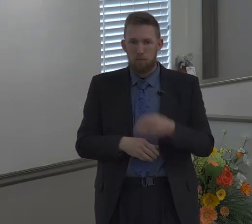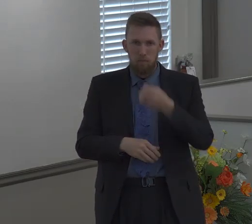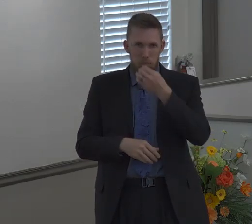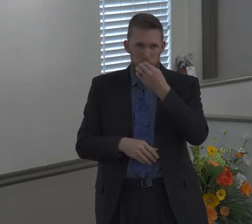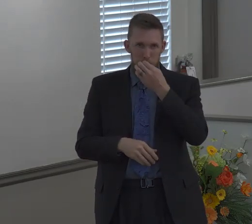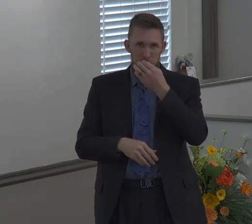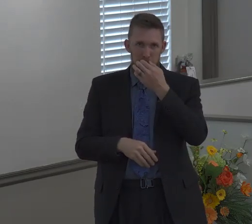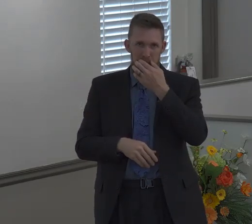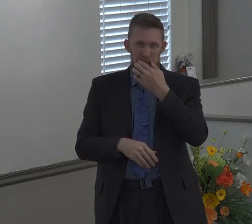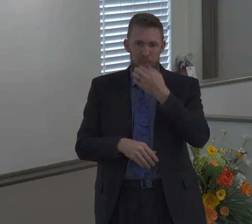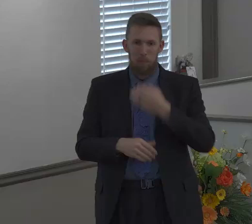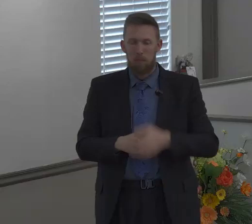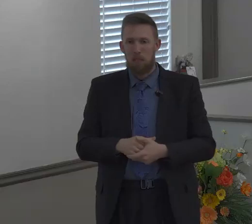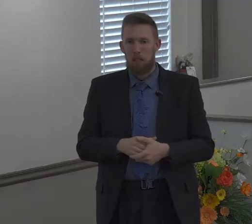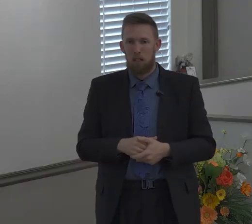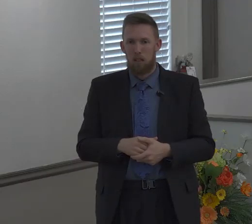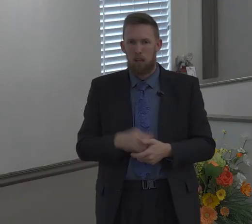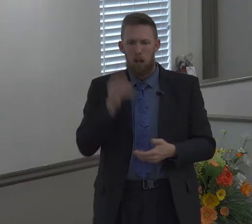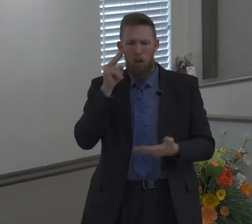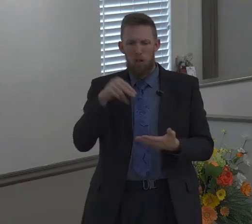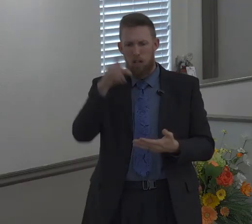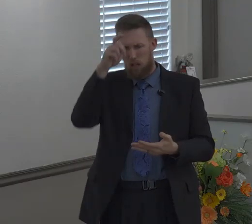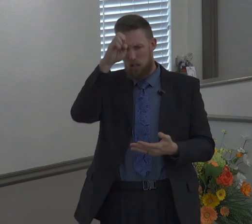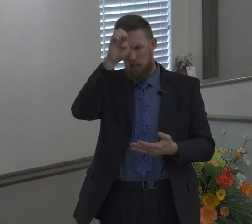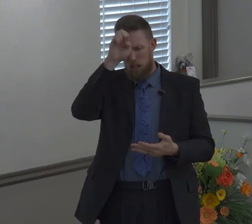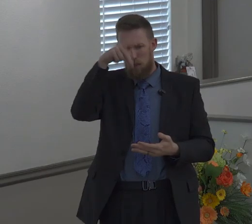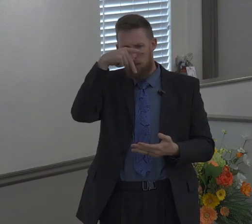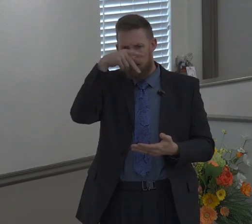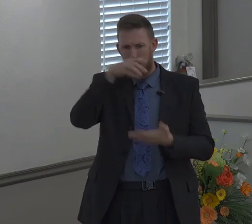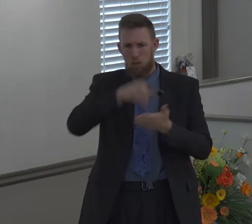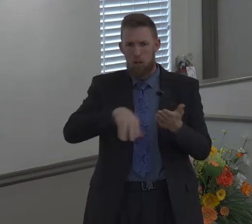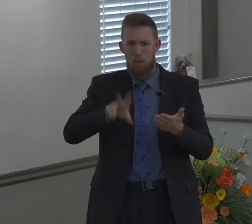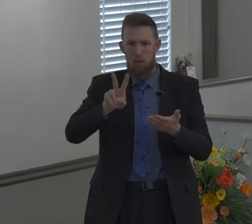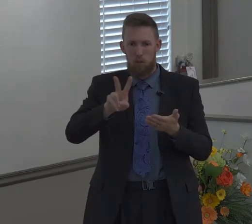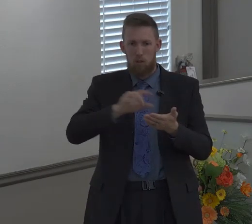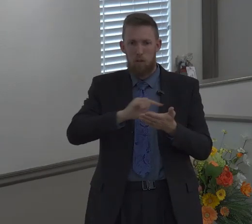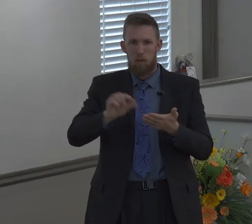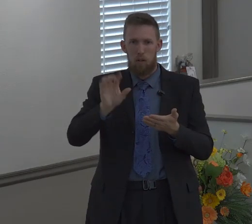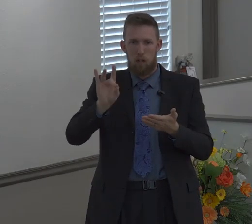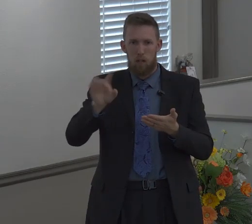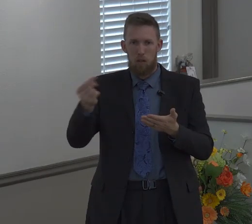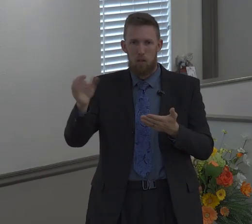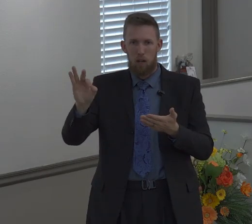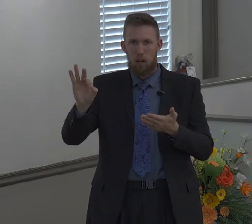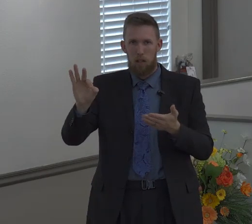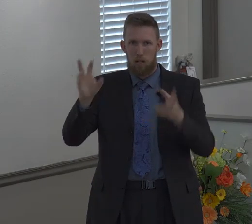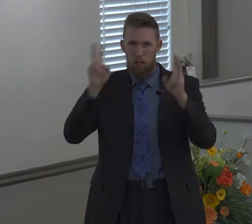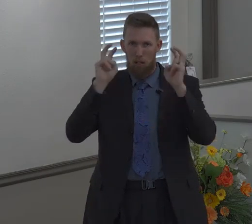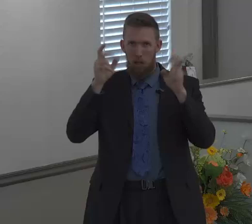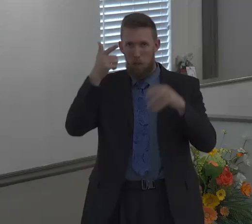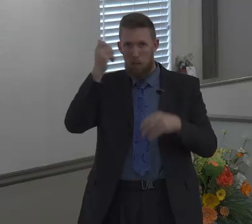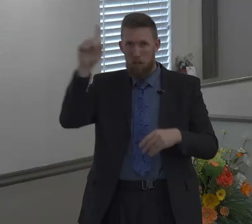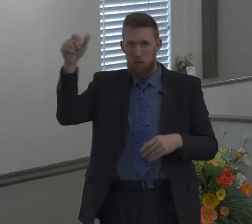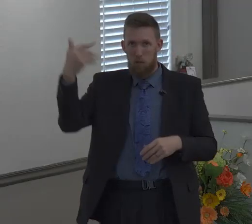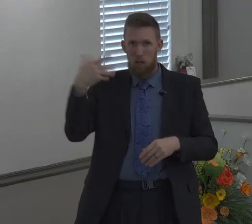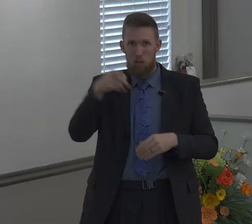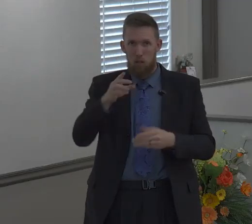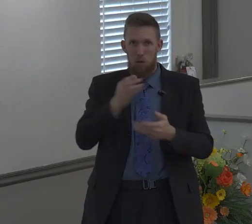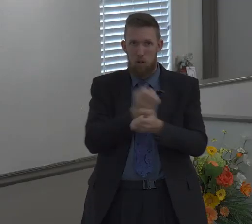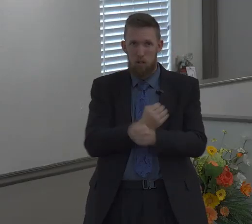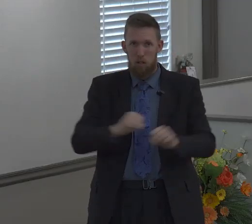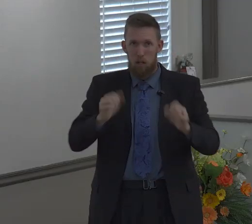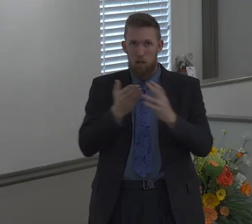You'll see, put it on the screen, fellas, Ephesians chapter 2, verse 8 and 9. Look at it. For by grace are